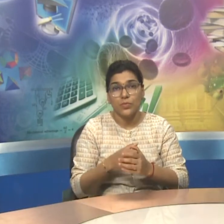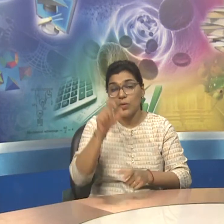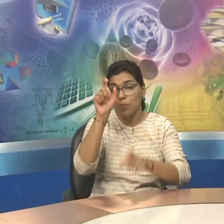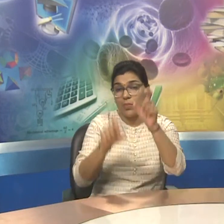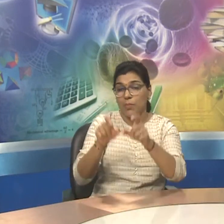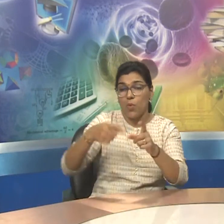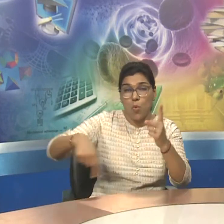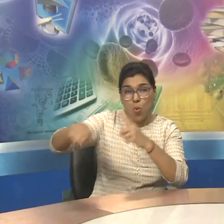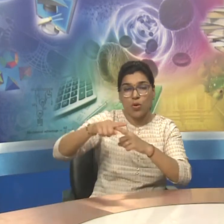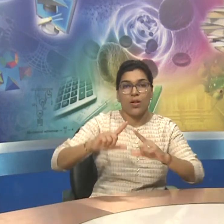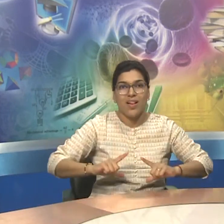includes